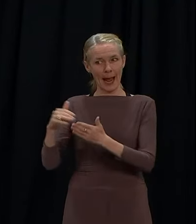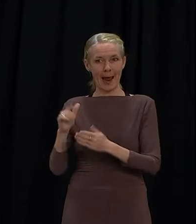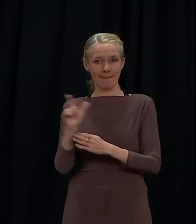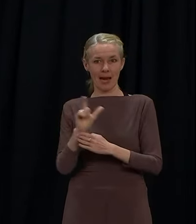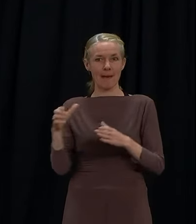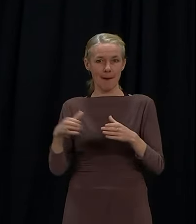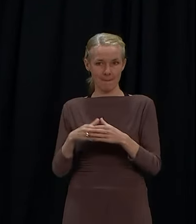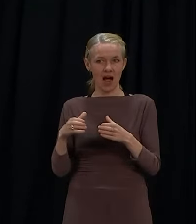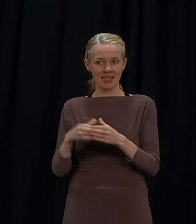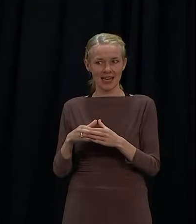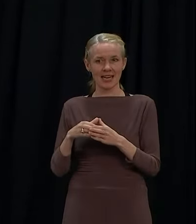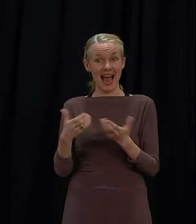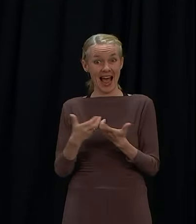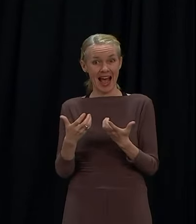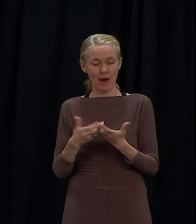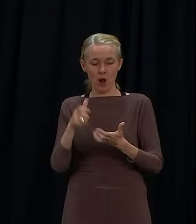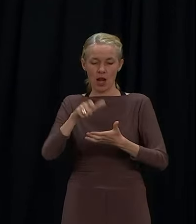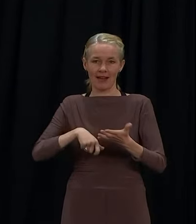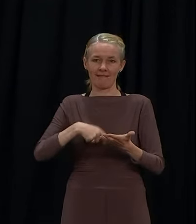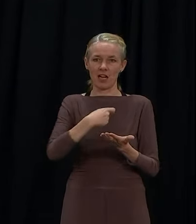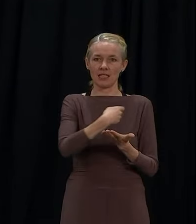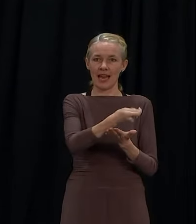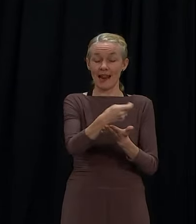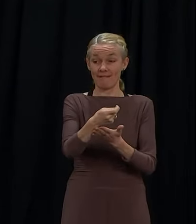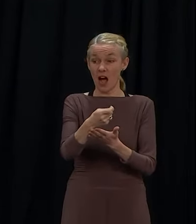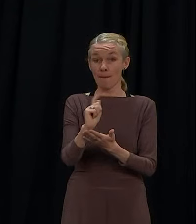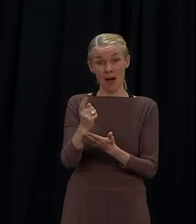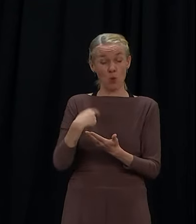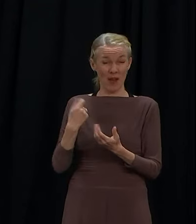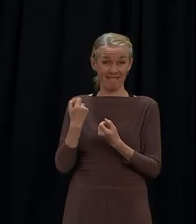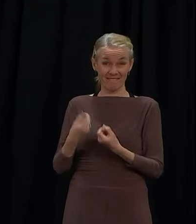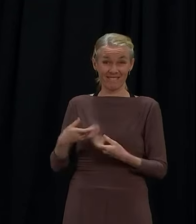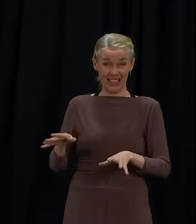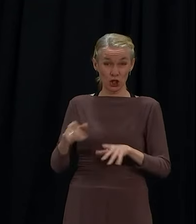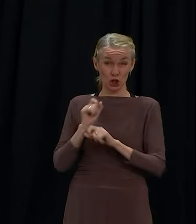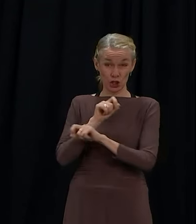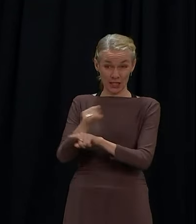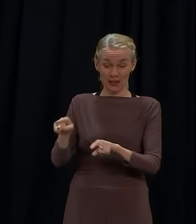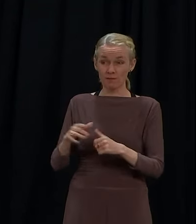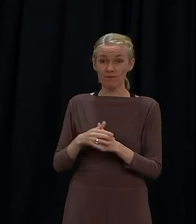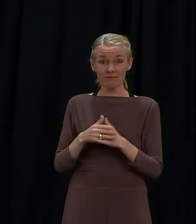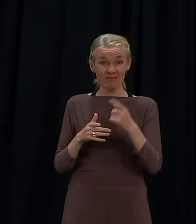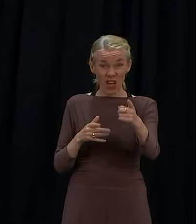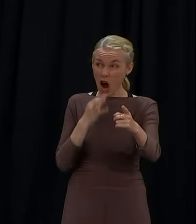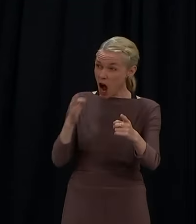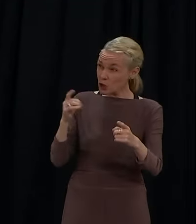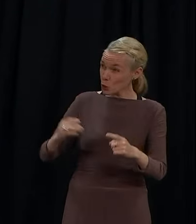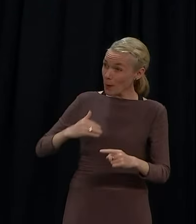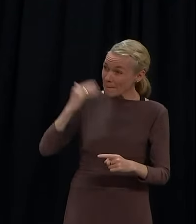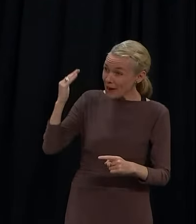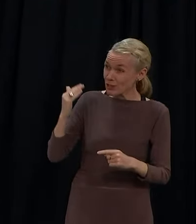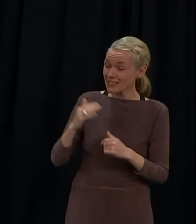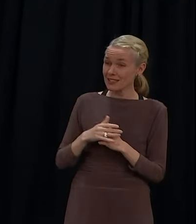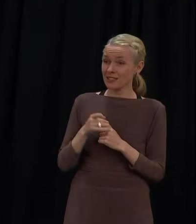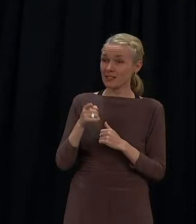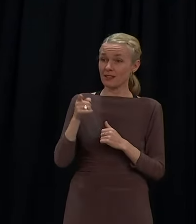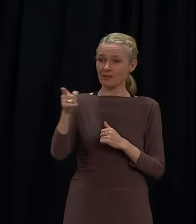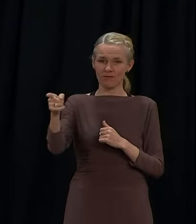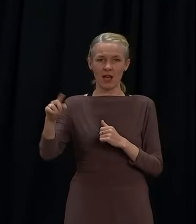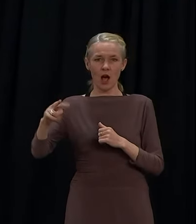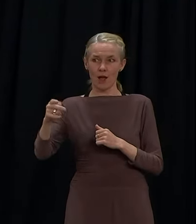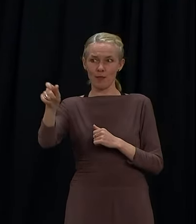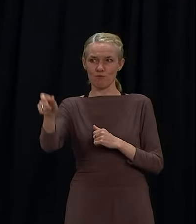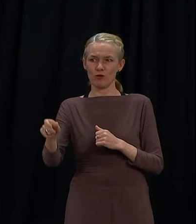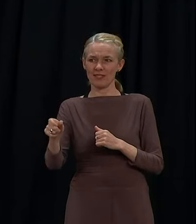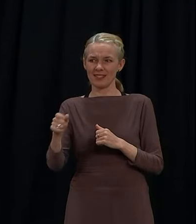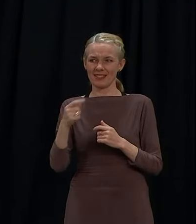but we have certainly asked people to stop. Does it worry you that politically engaged, politically engaged volunteers aren't getting the